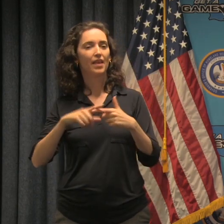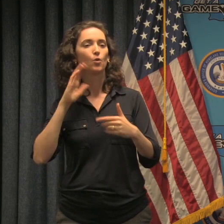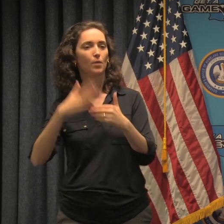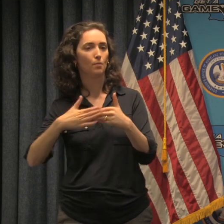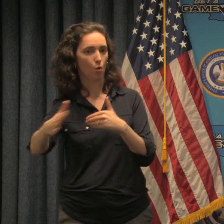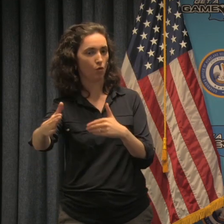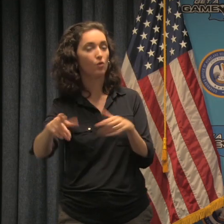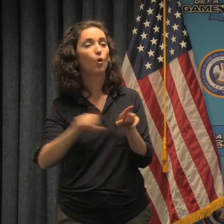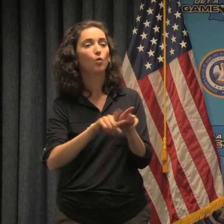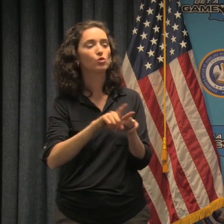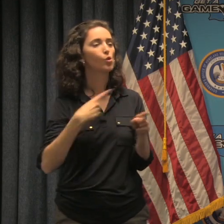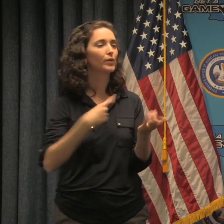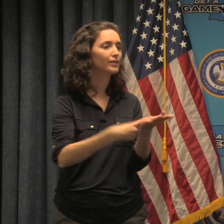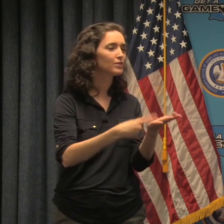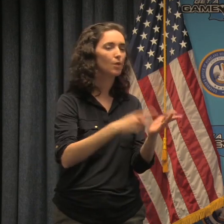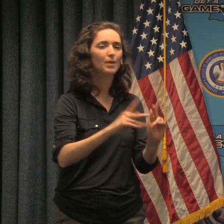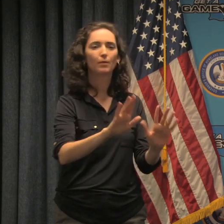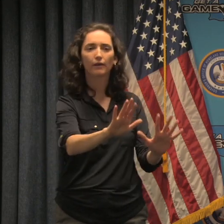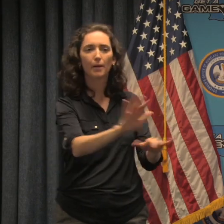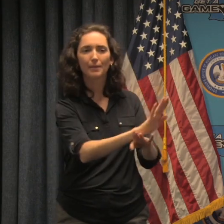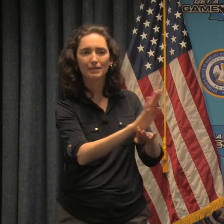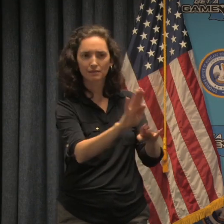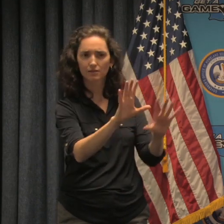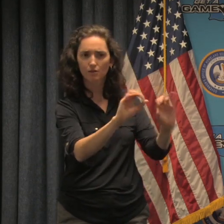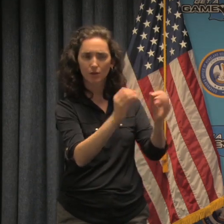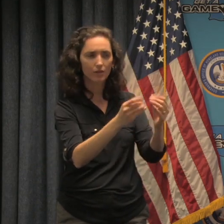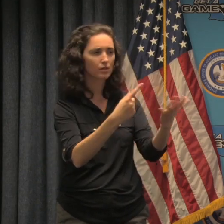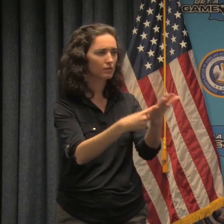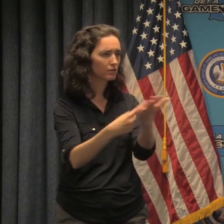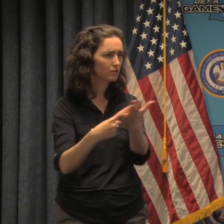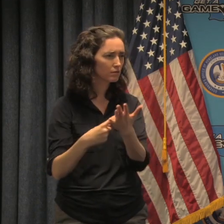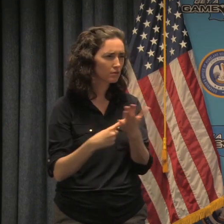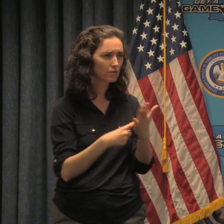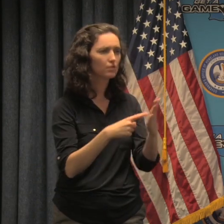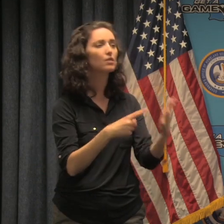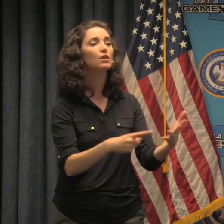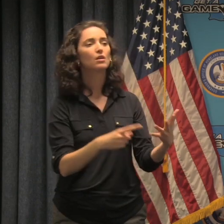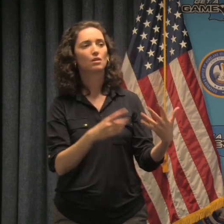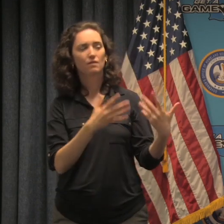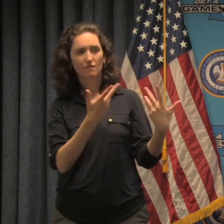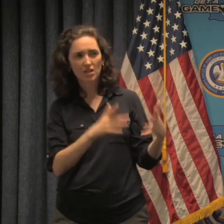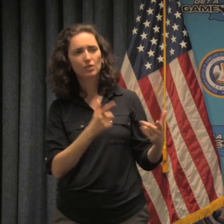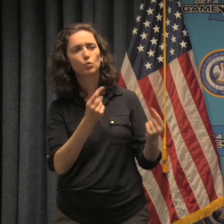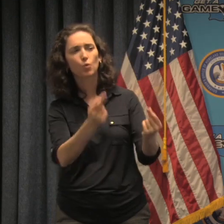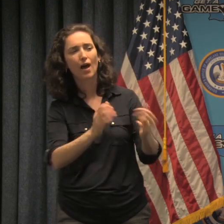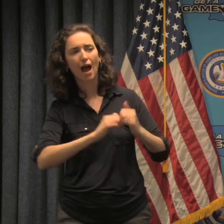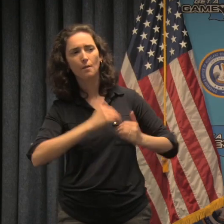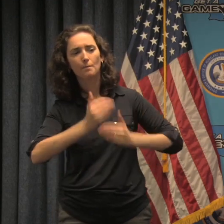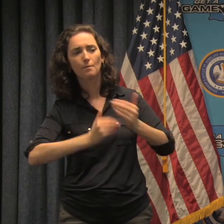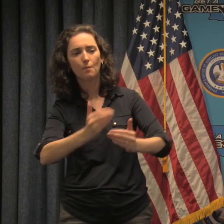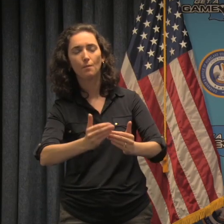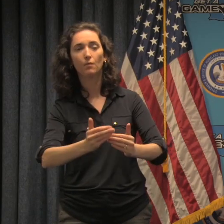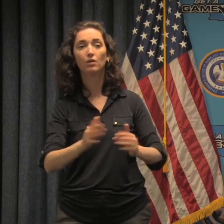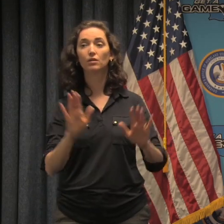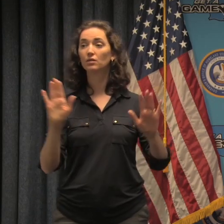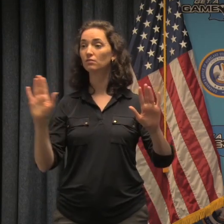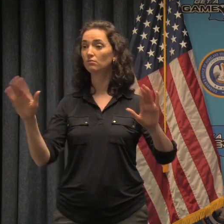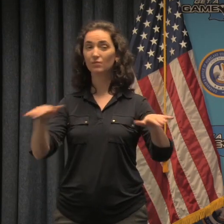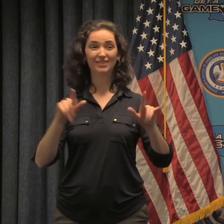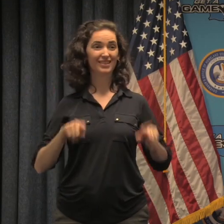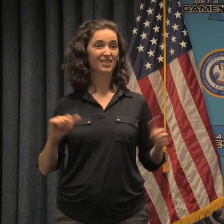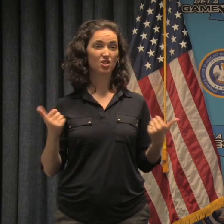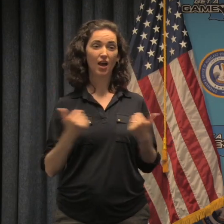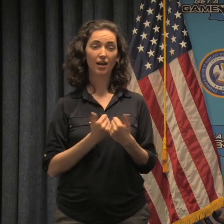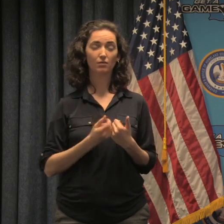to figure out what we can do to best position us to move forward as quickly as possible. But these are very, very difficult